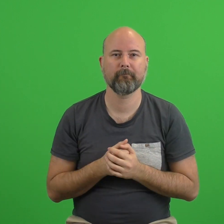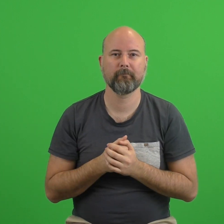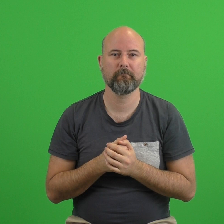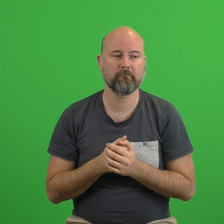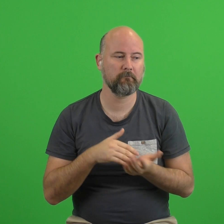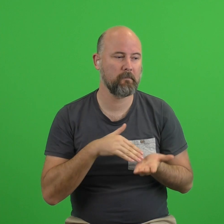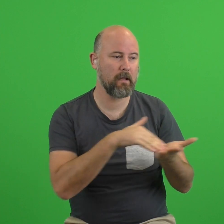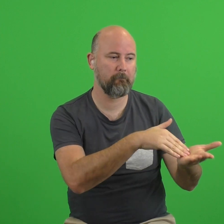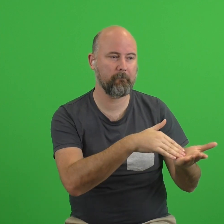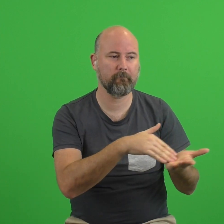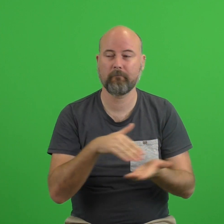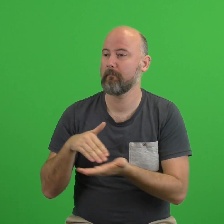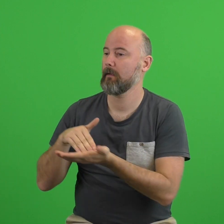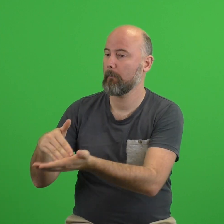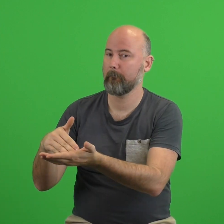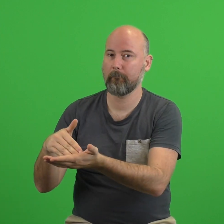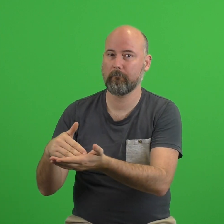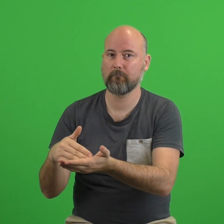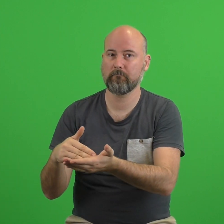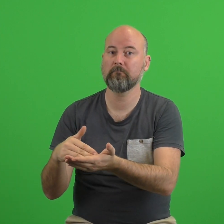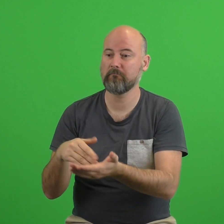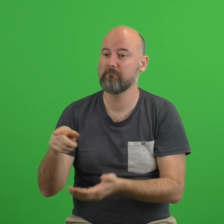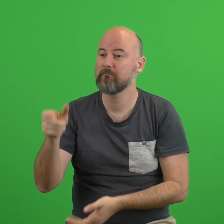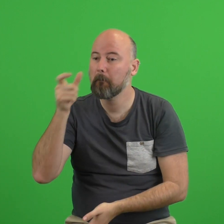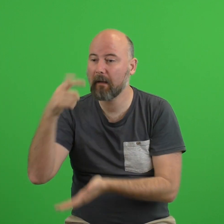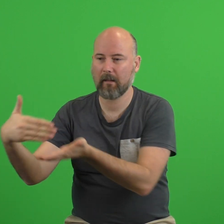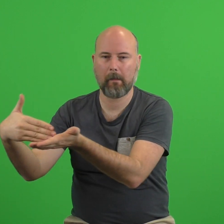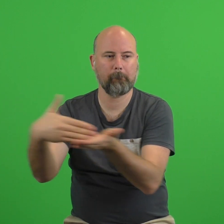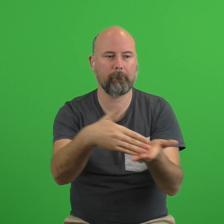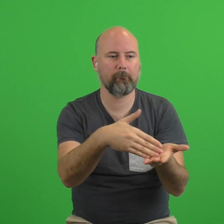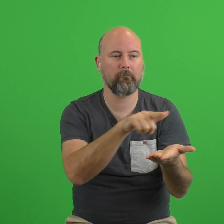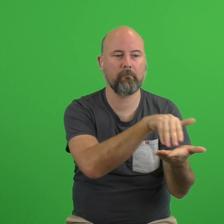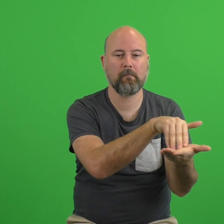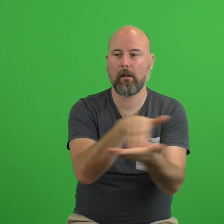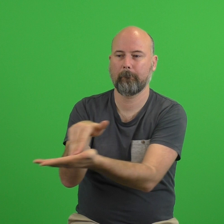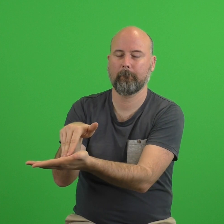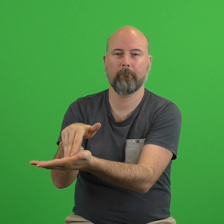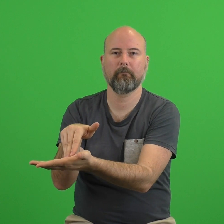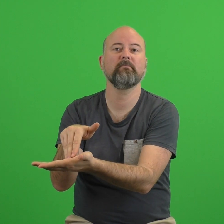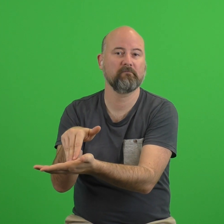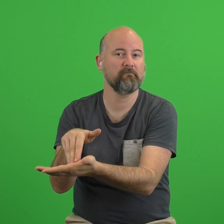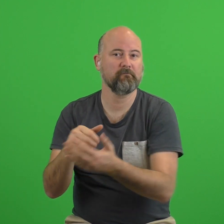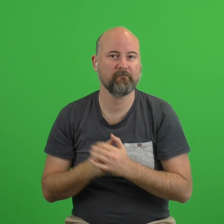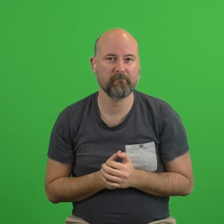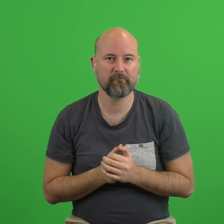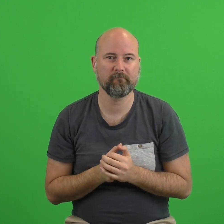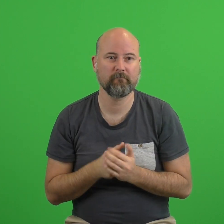The sign for help is also used directionally. I can use space to show Ben helping somebody else or somebody else helping